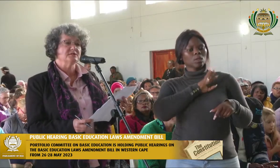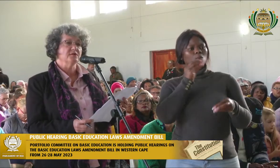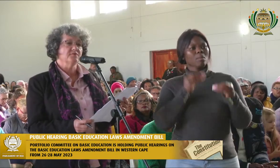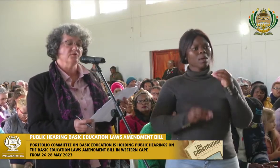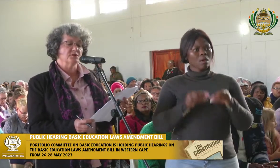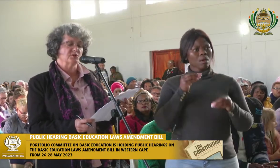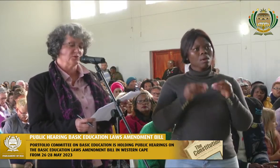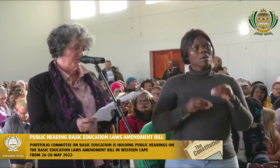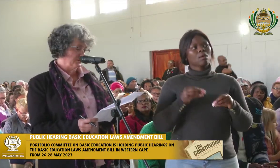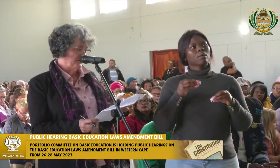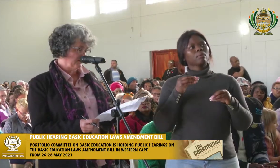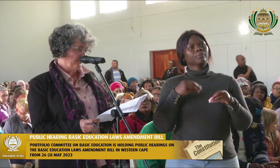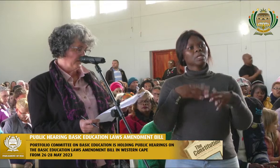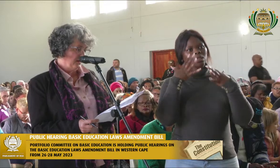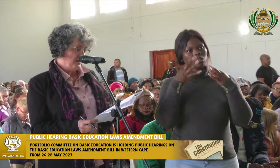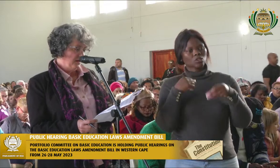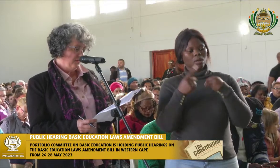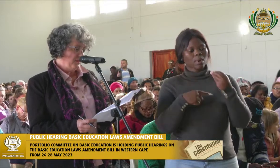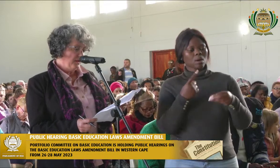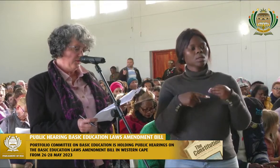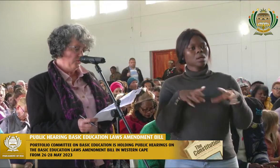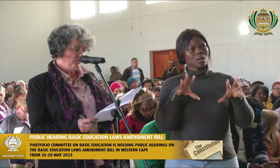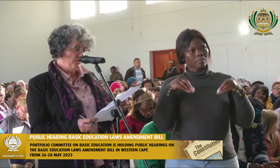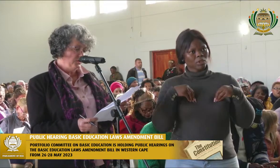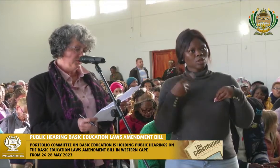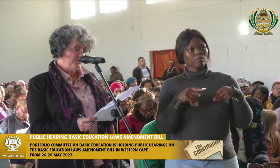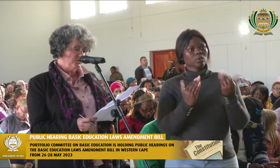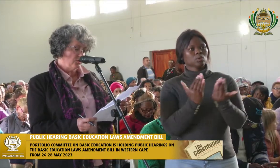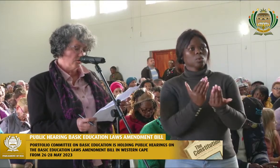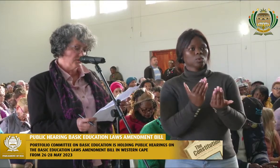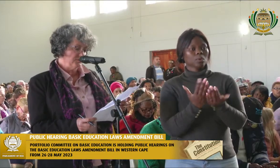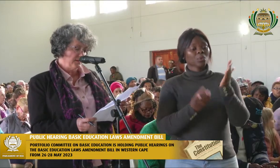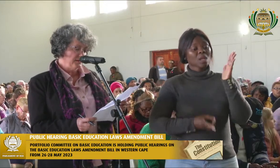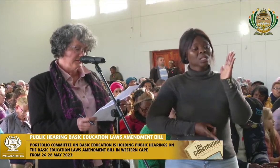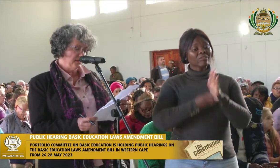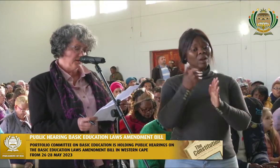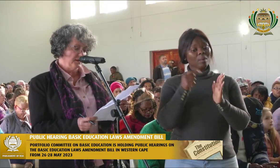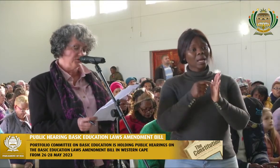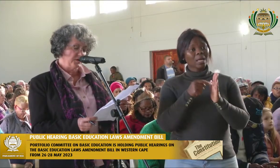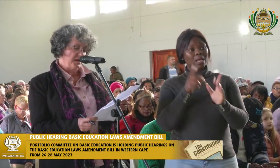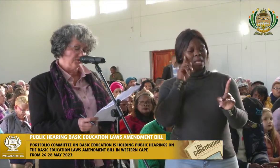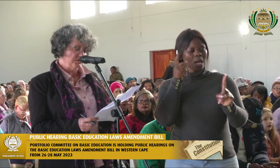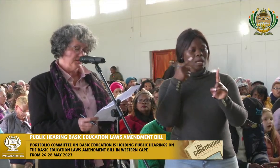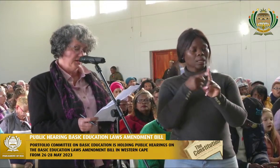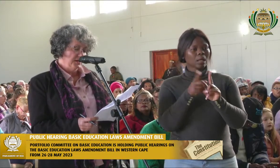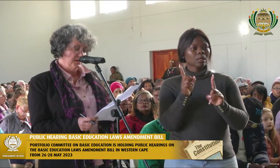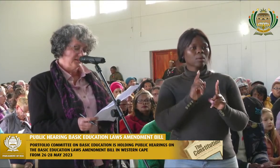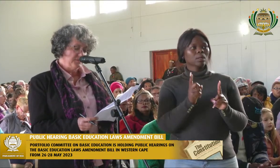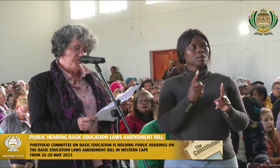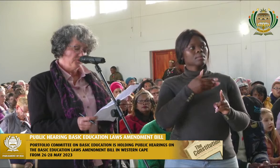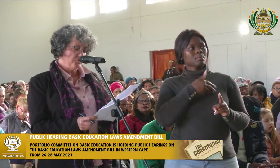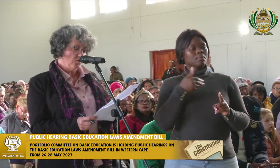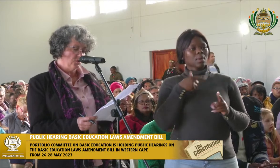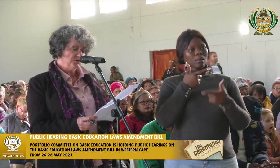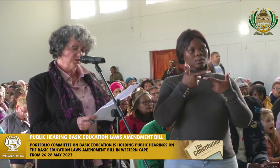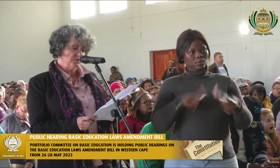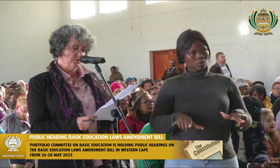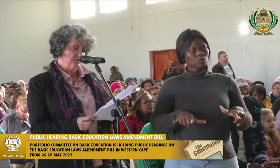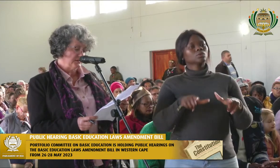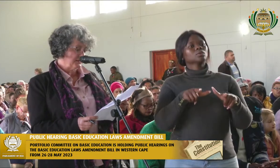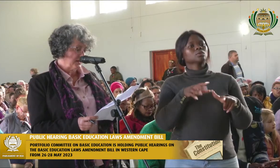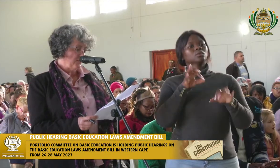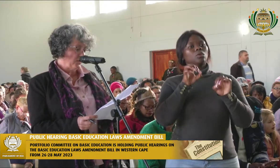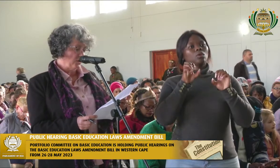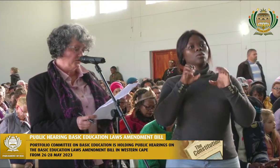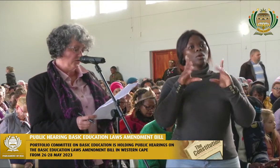admissions policy for their schools. The Bella Bill would be used to target mother tongue education, especially Afrikaans